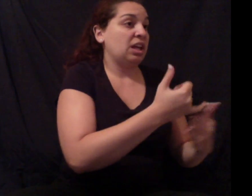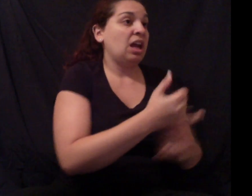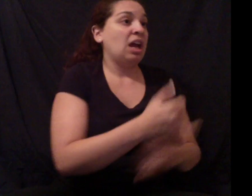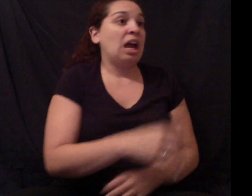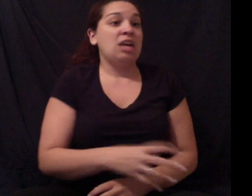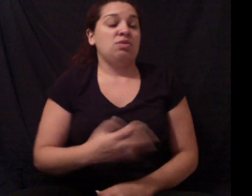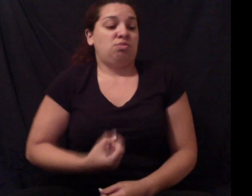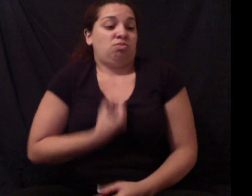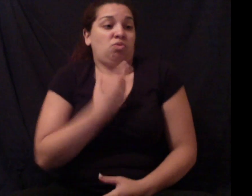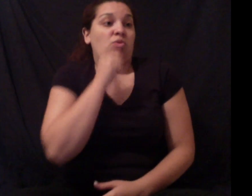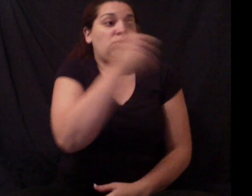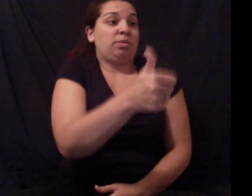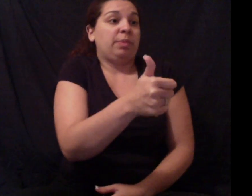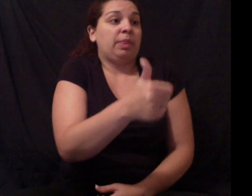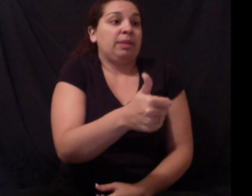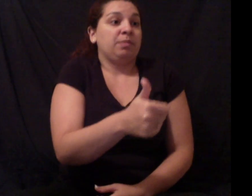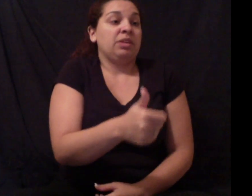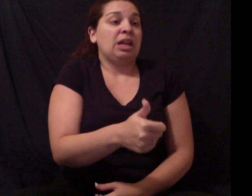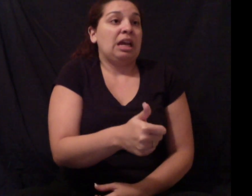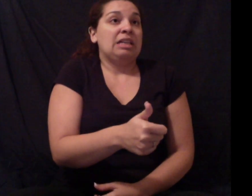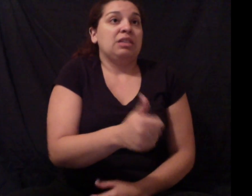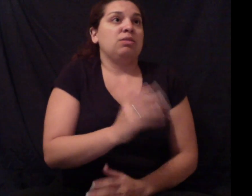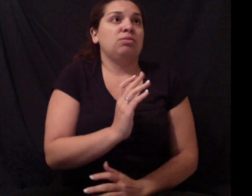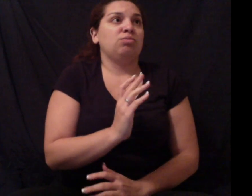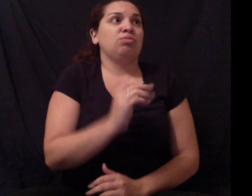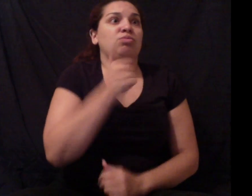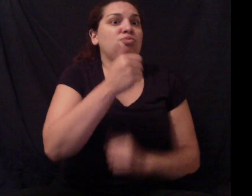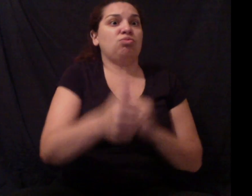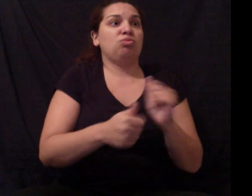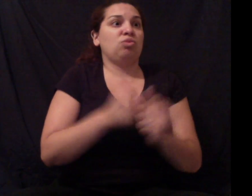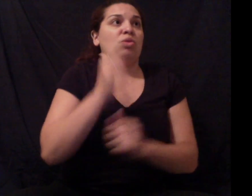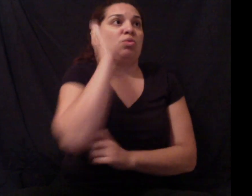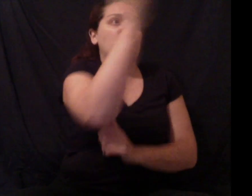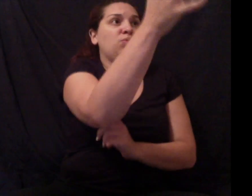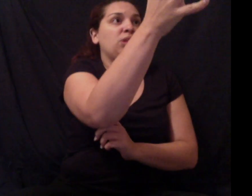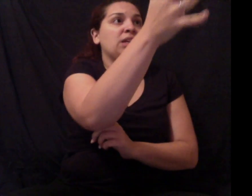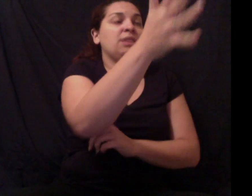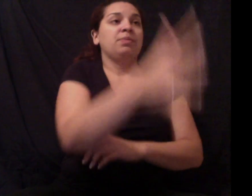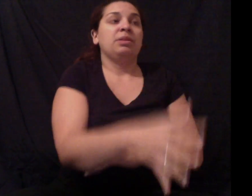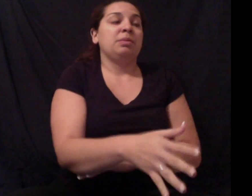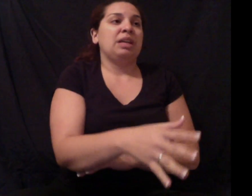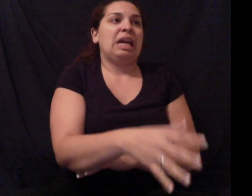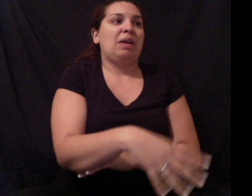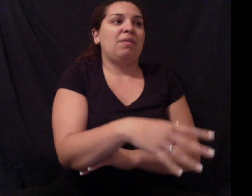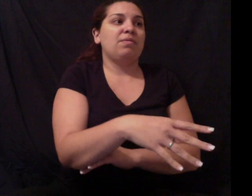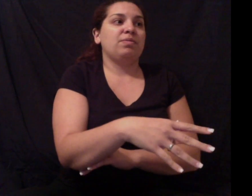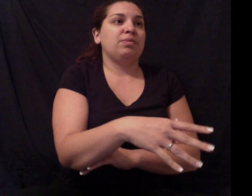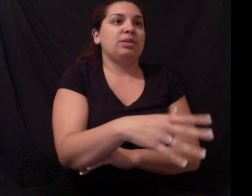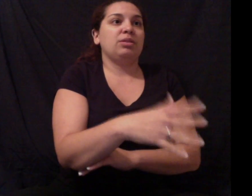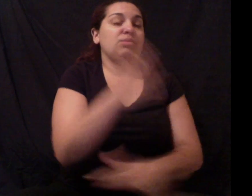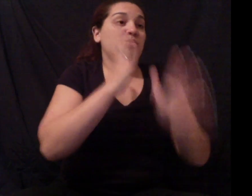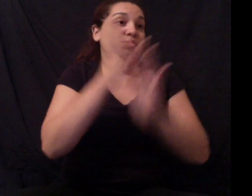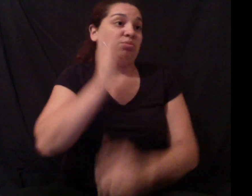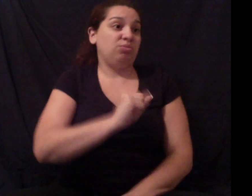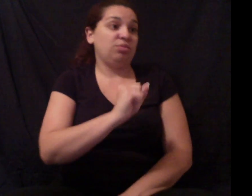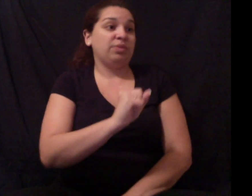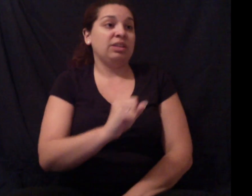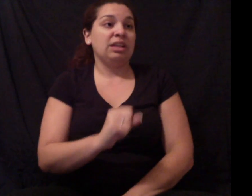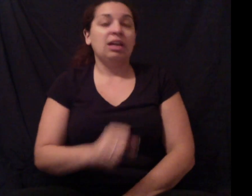is inspiring tomorrow and classic 10 years from now. The story of Smooth McGroove, this week on Upvoted by